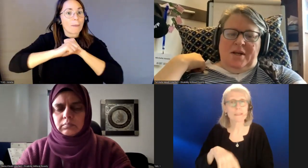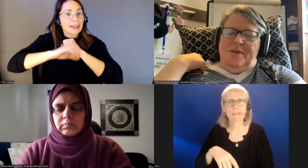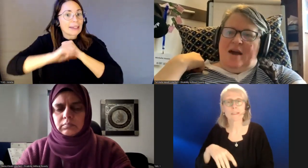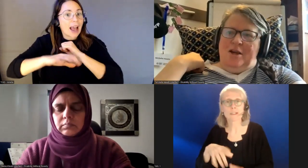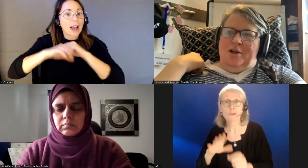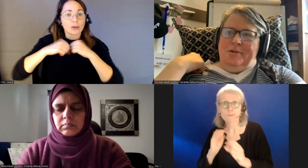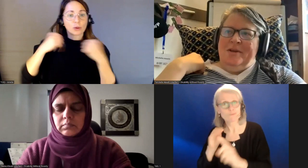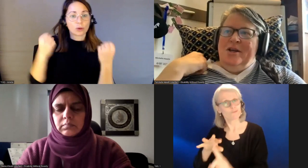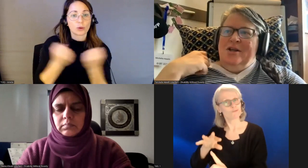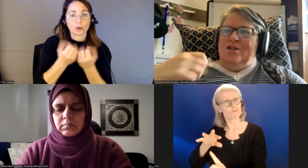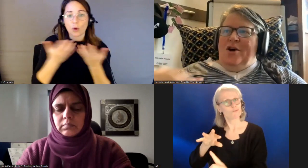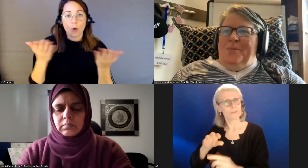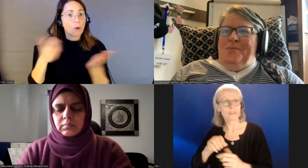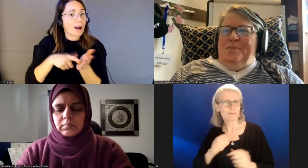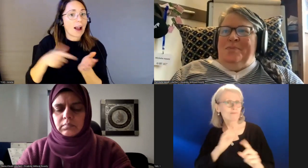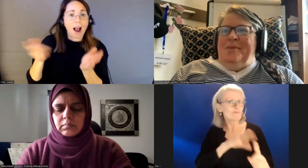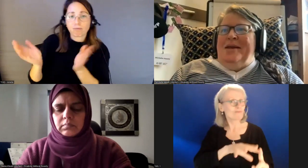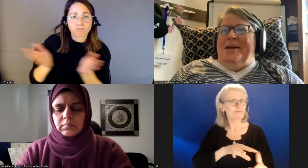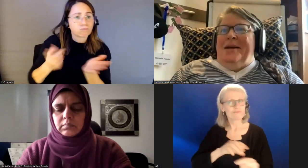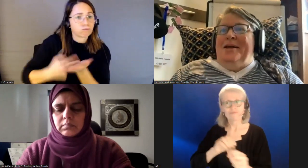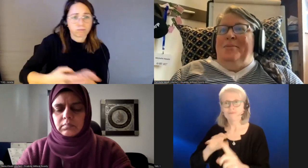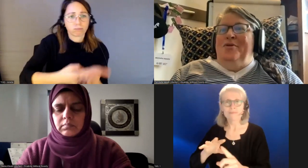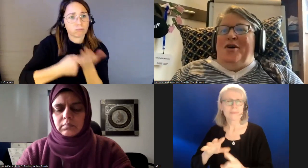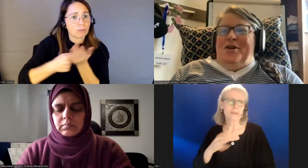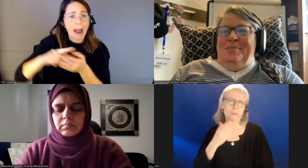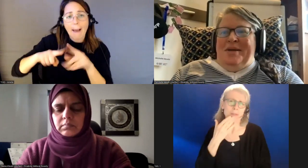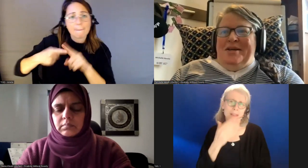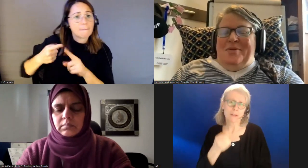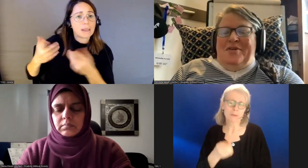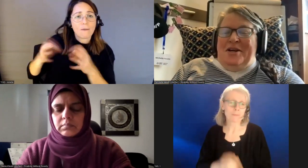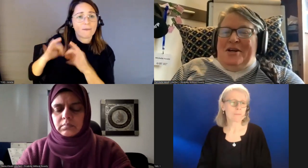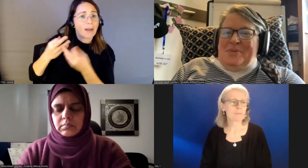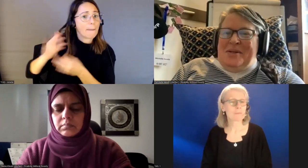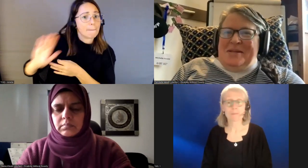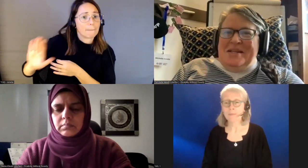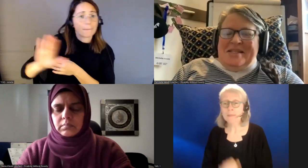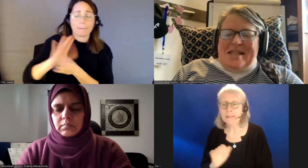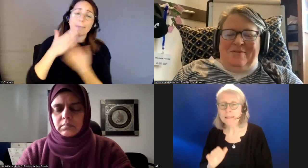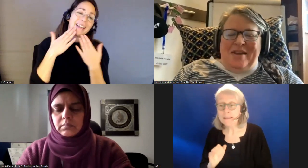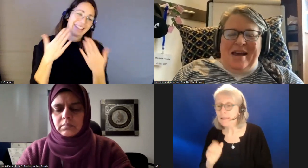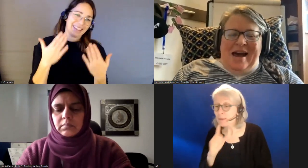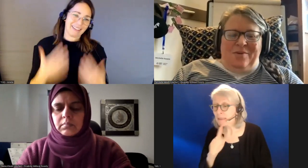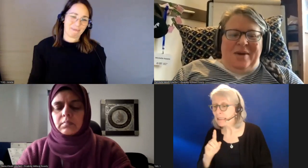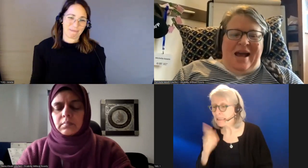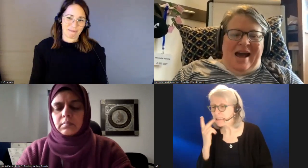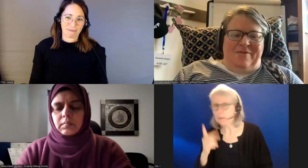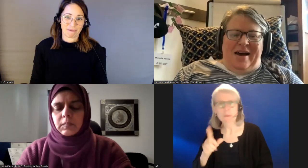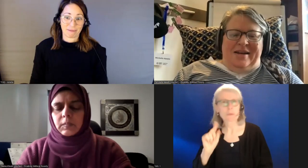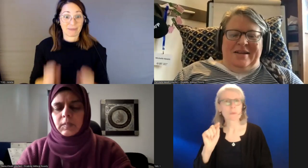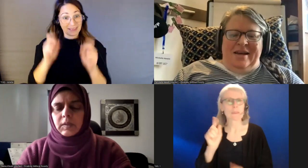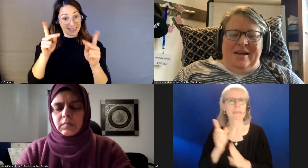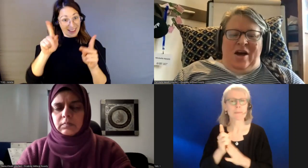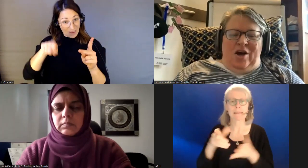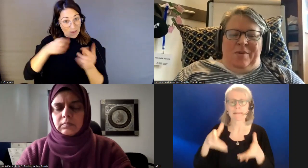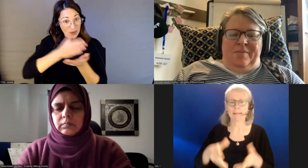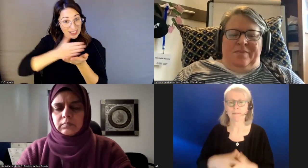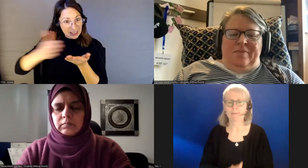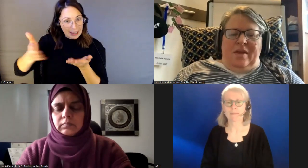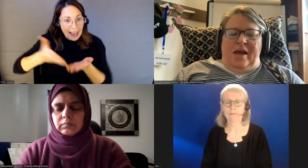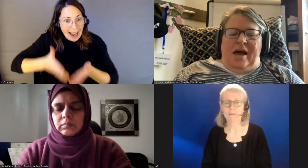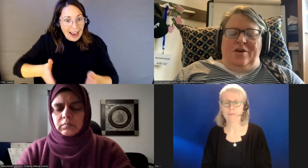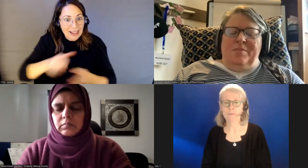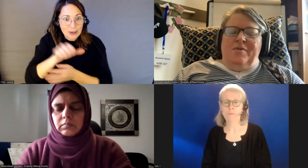We really thank you. So I'm going to move on because we've only got 20 minutes left. And we have had